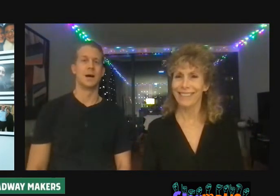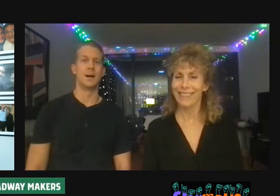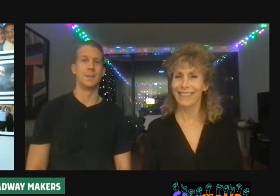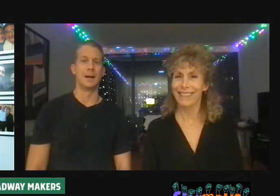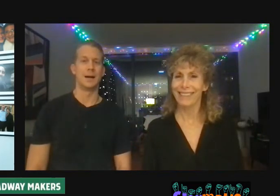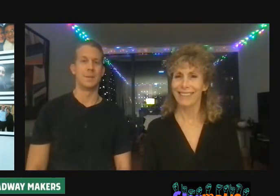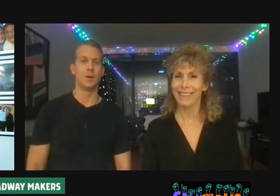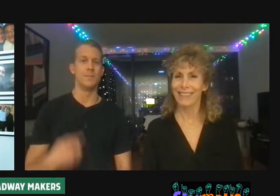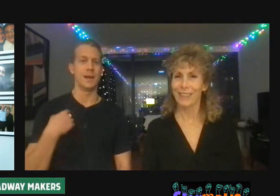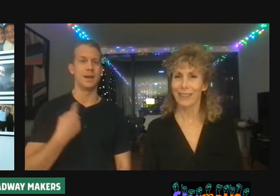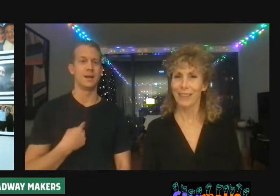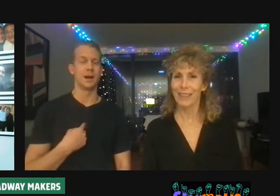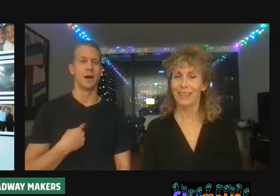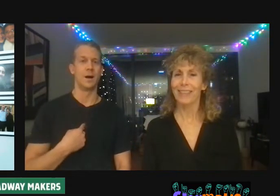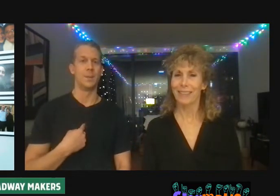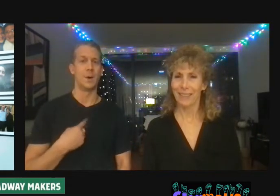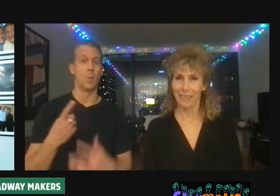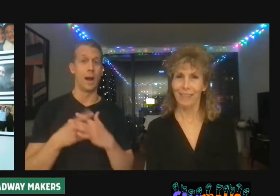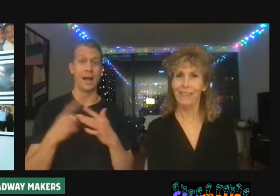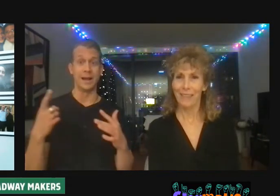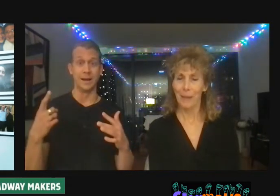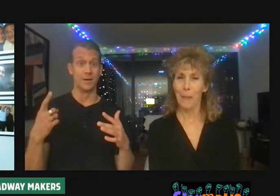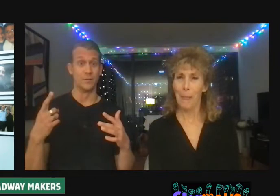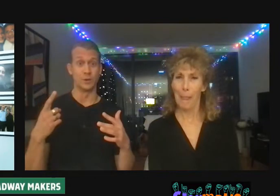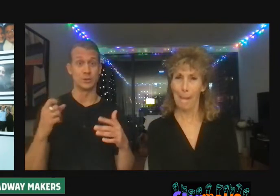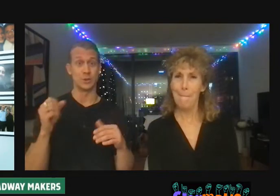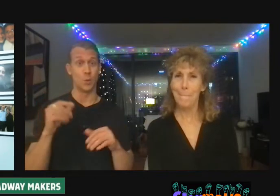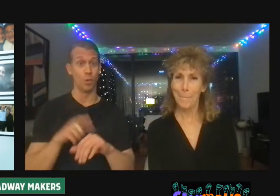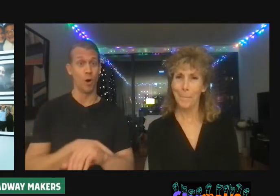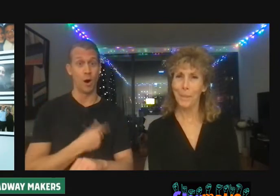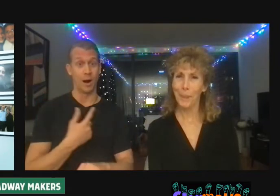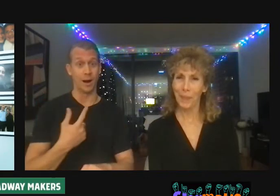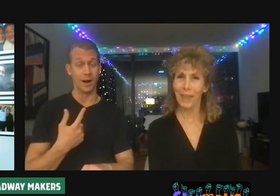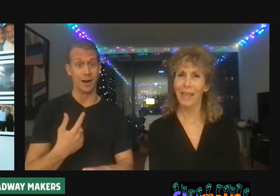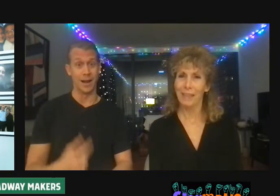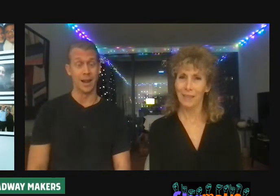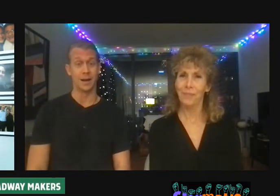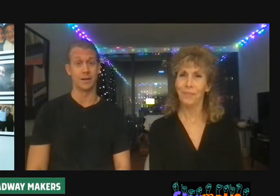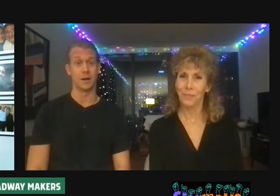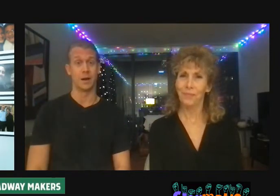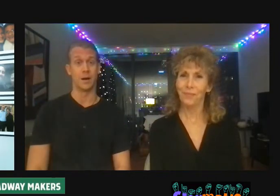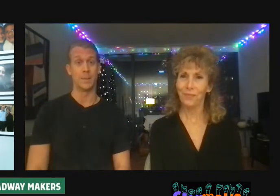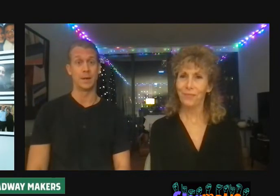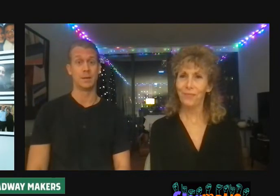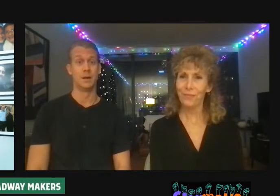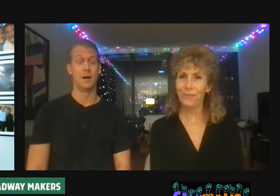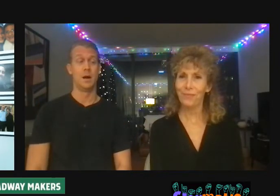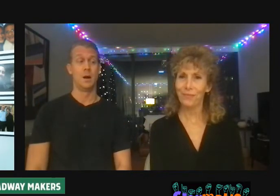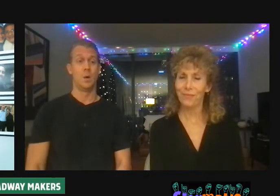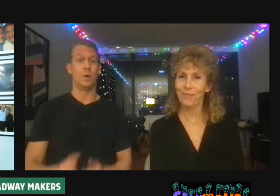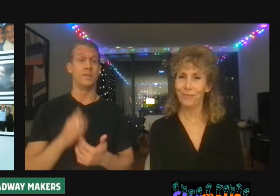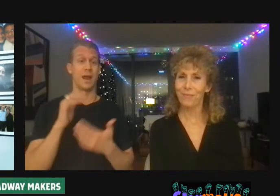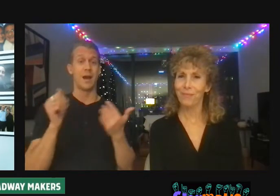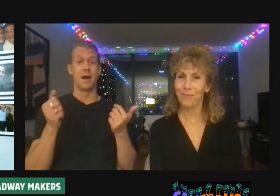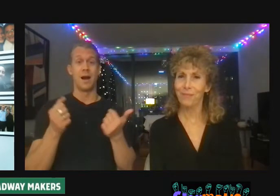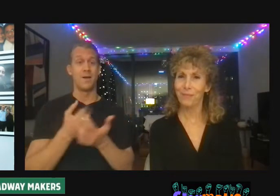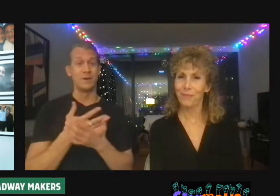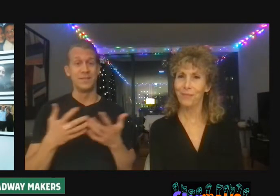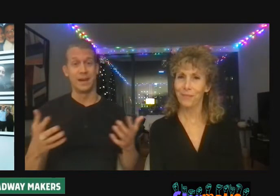Yes, we've been away for so long, and